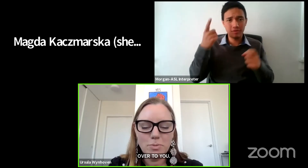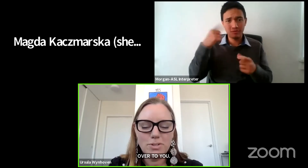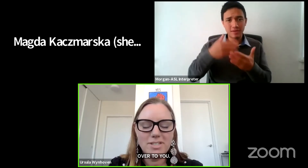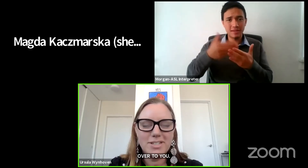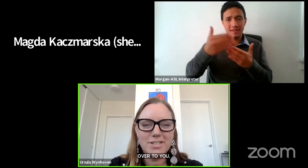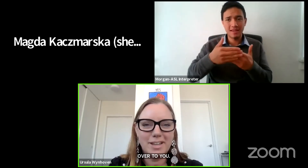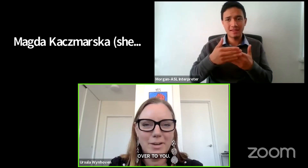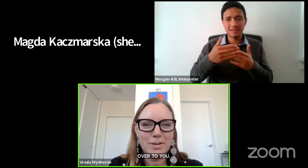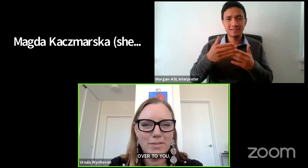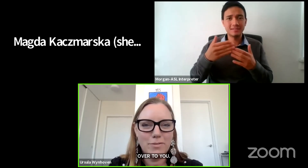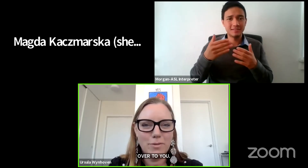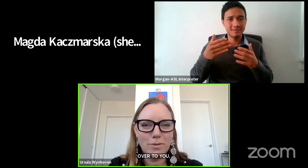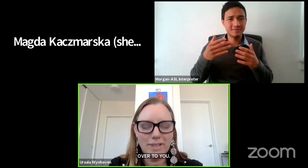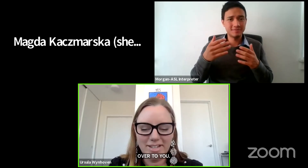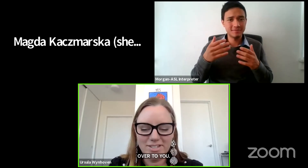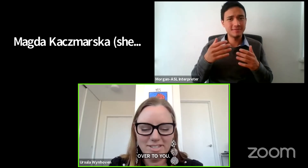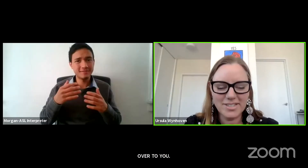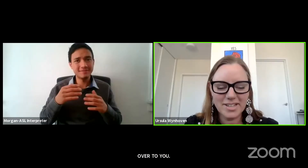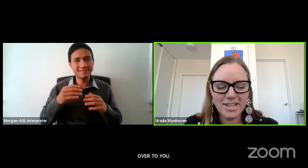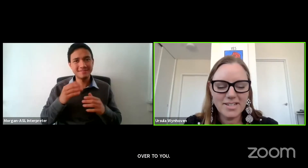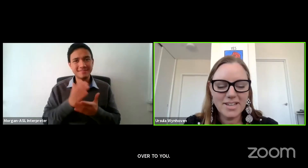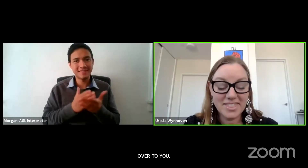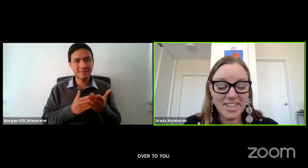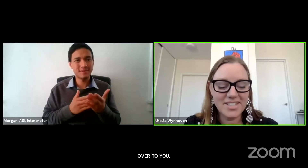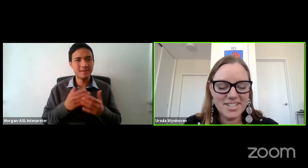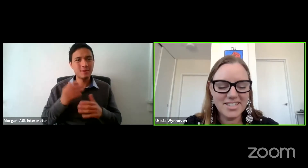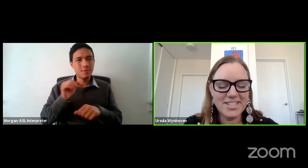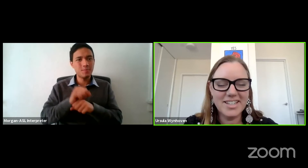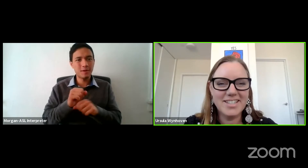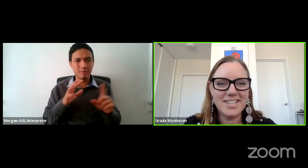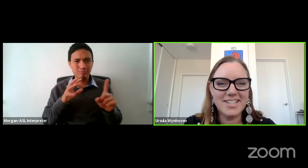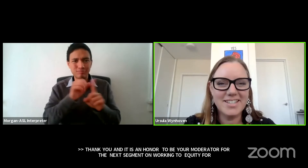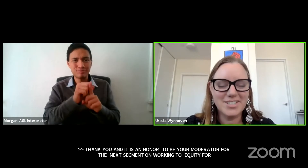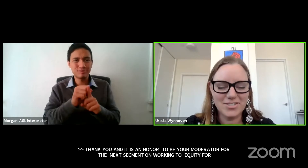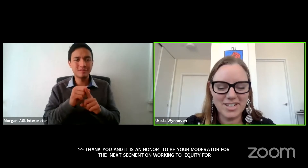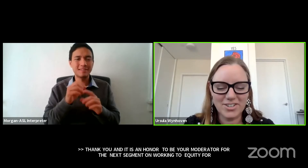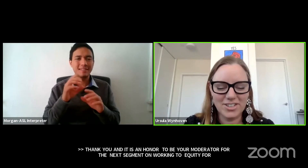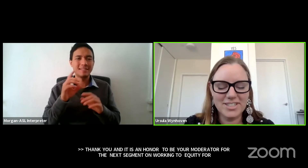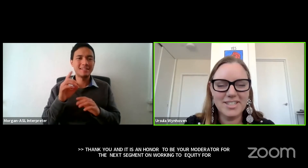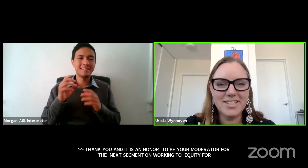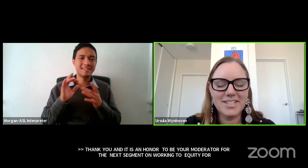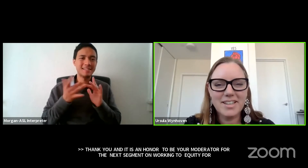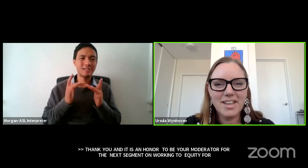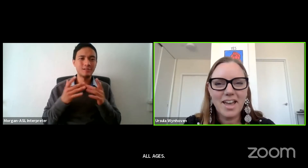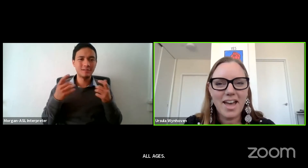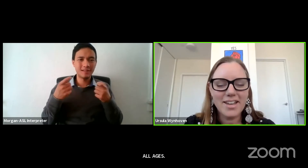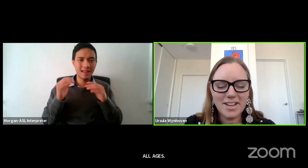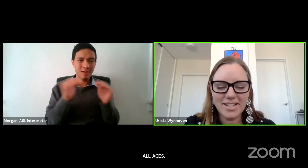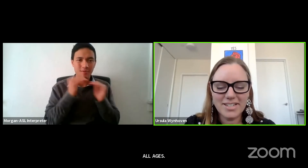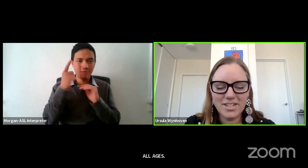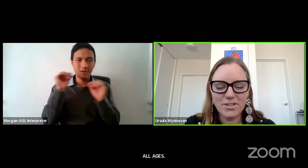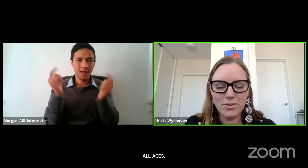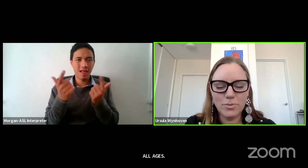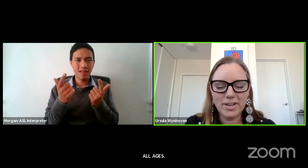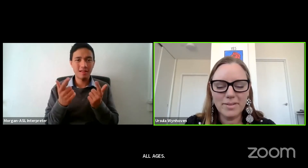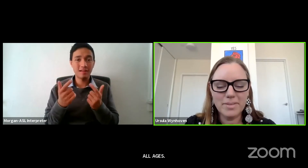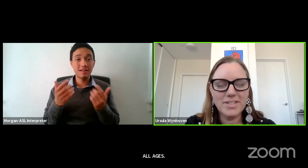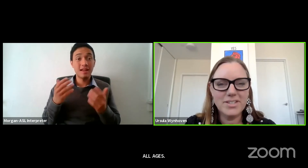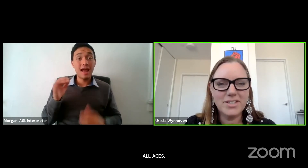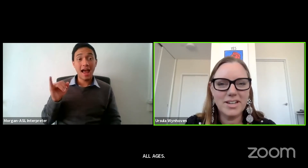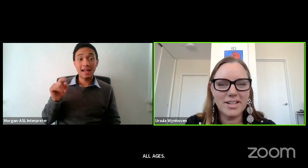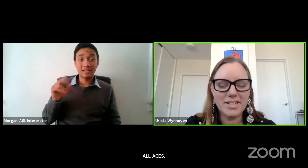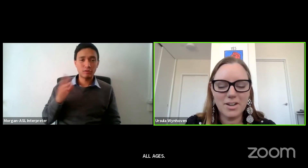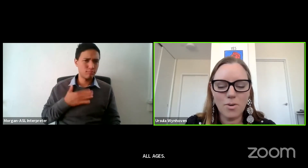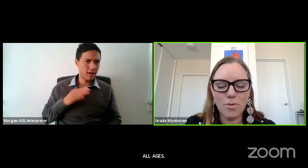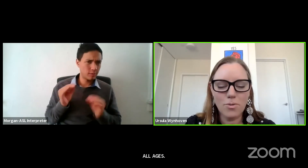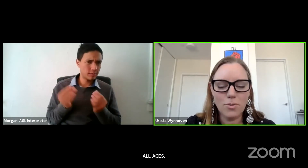working towards digital equity for all ages, the SDGs and digital technologies. At ITU, we're committed